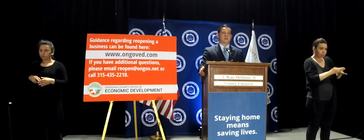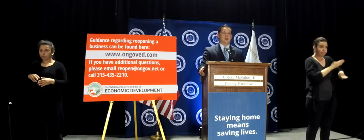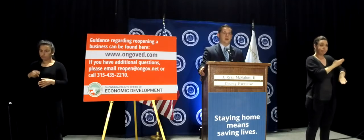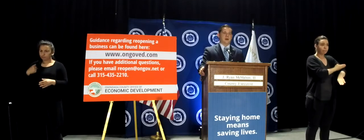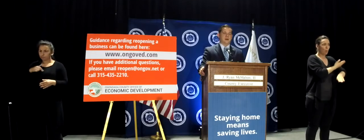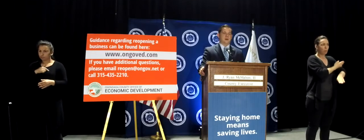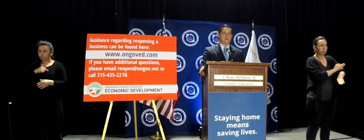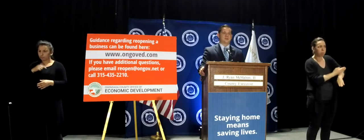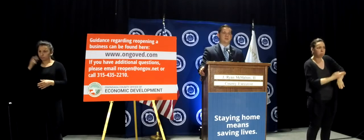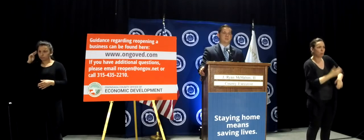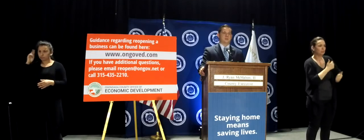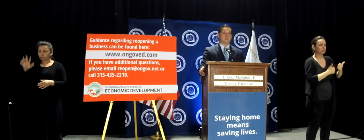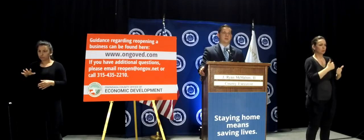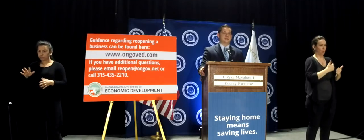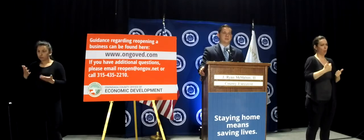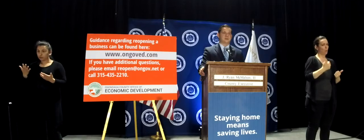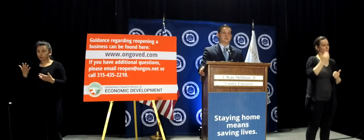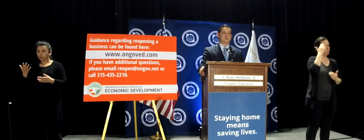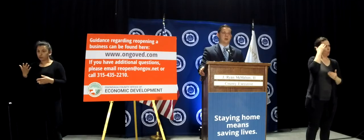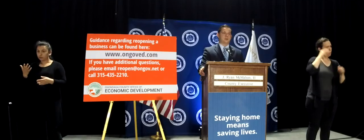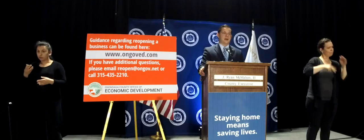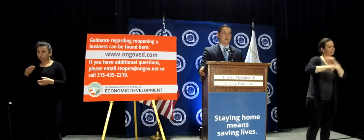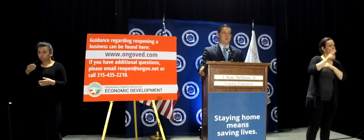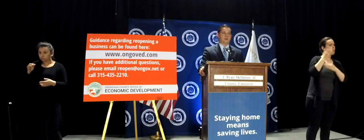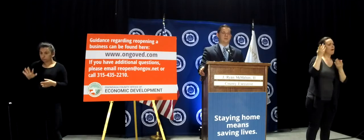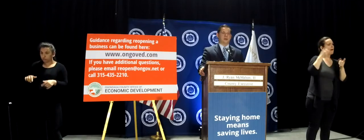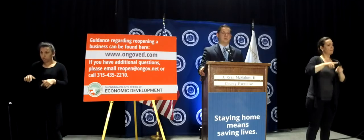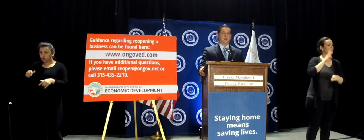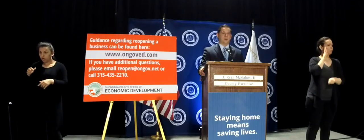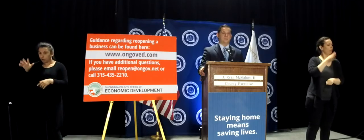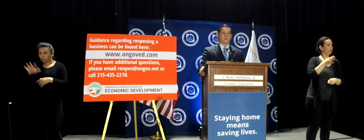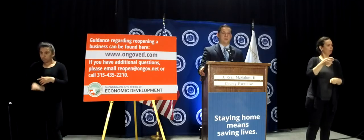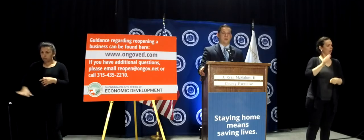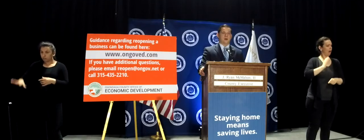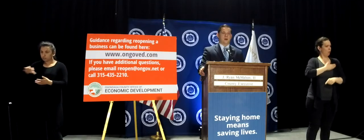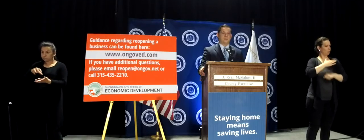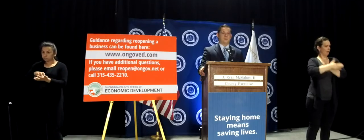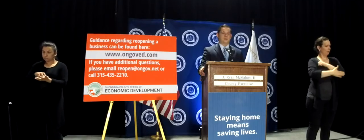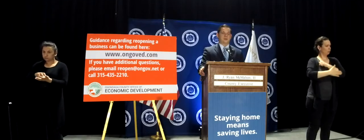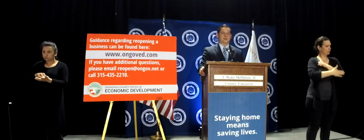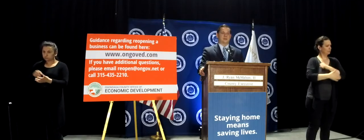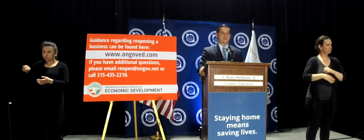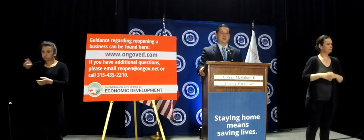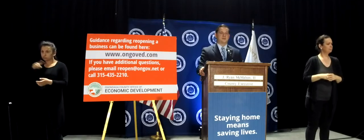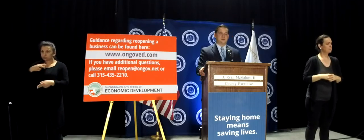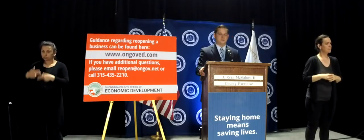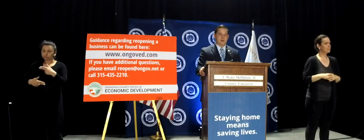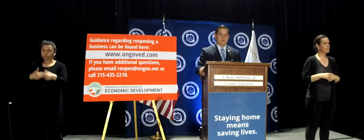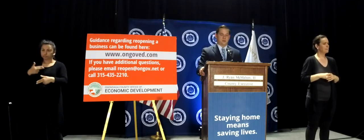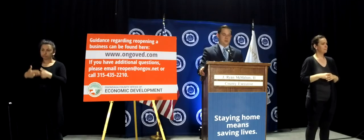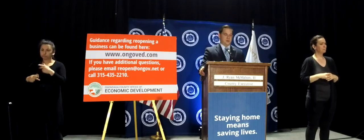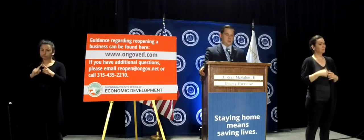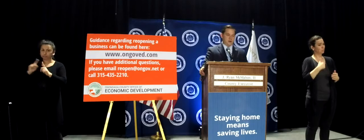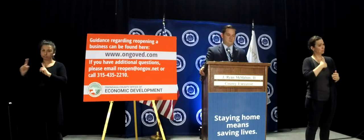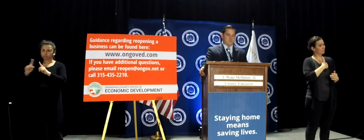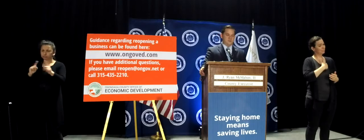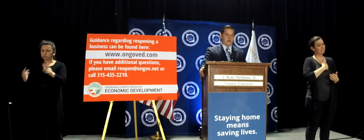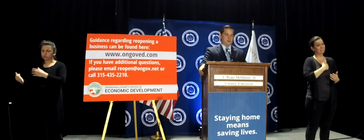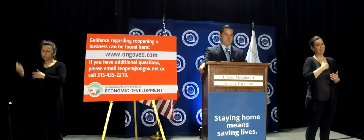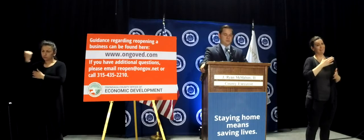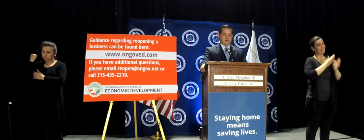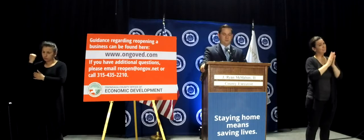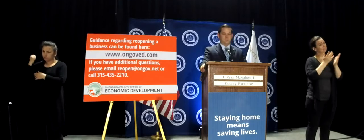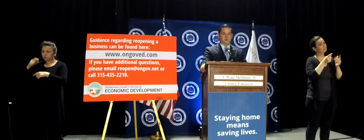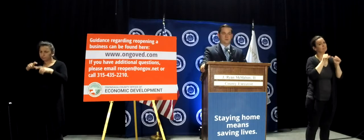us, and we just need people to continue to double down on what they've been doing by protecting themselves and their family from